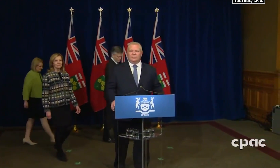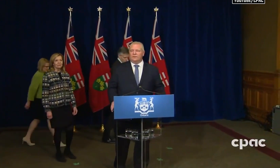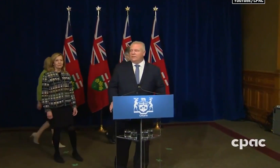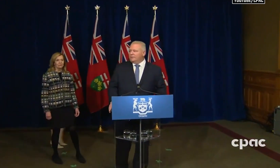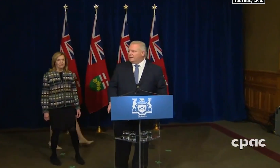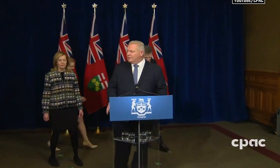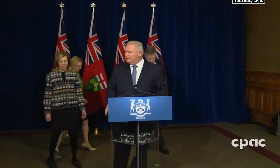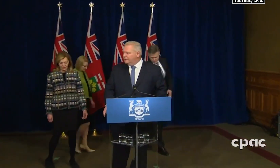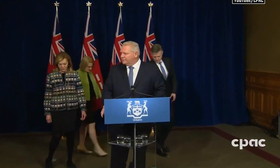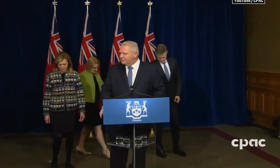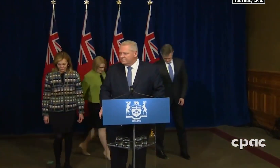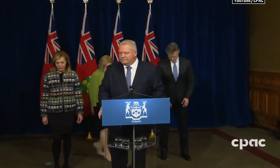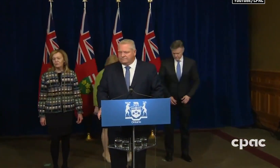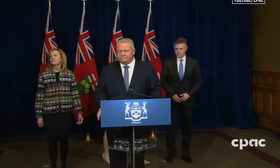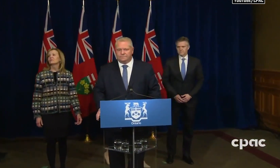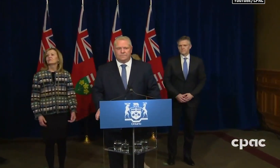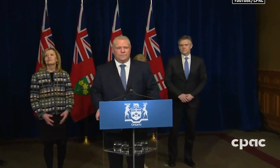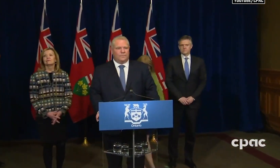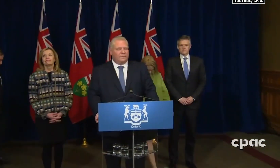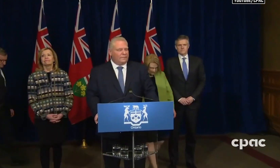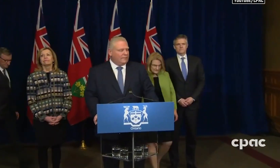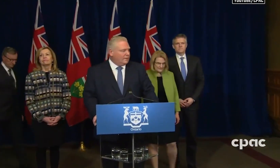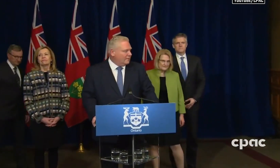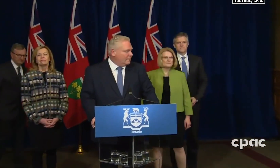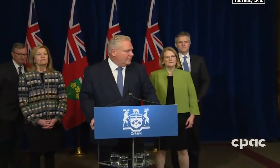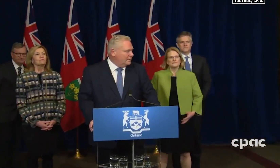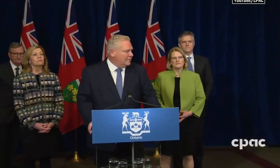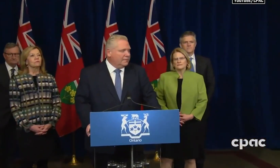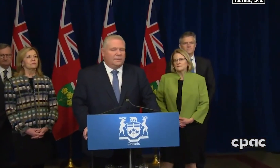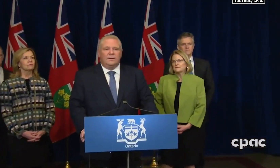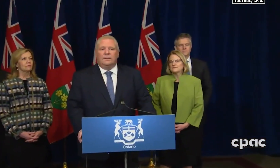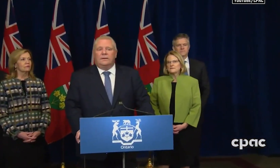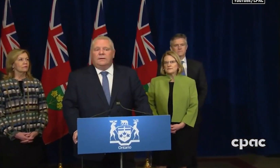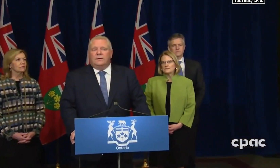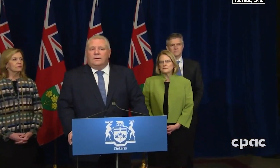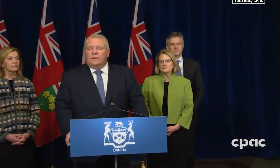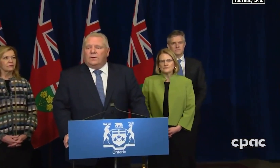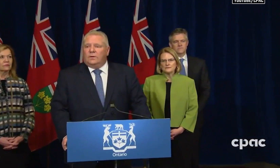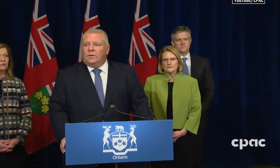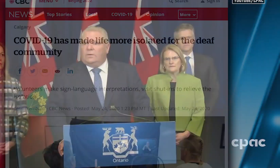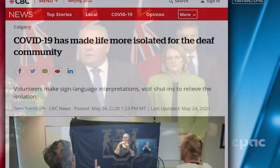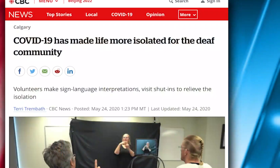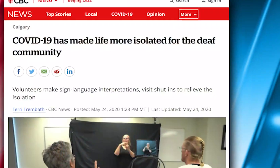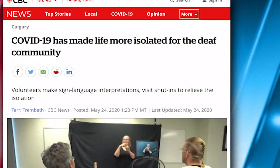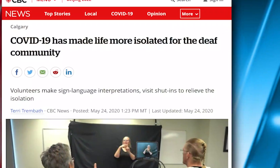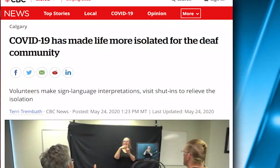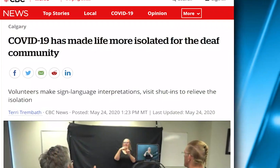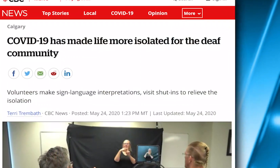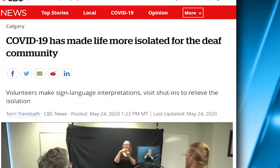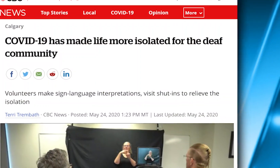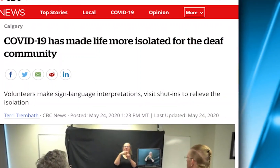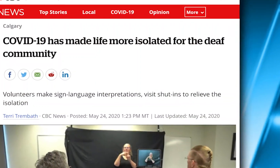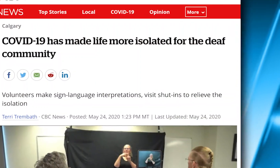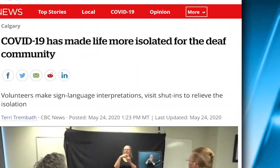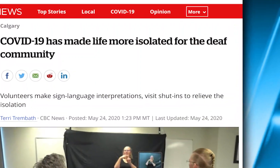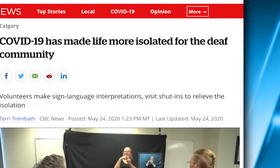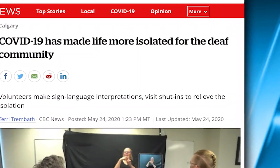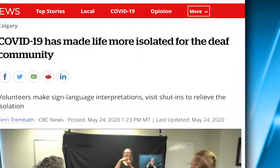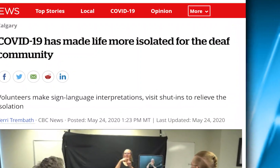also here in Canada, responded to the pandemic pandemonium. The mainstream media was at the time acknowledging how